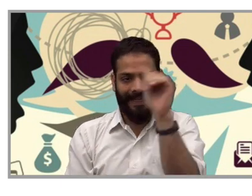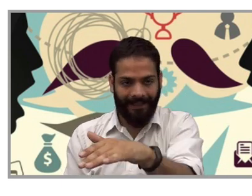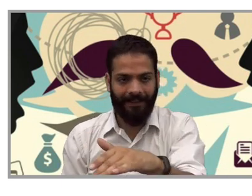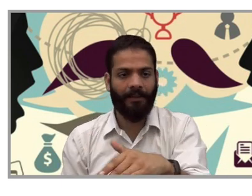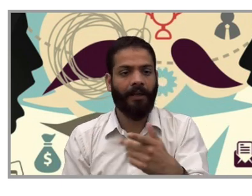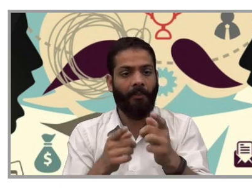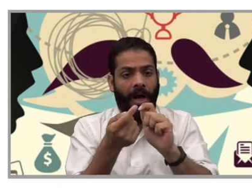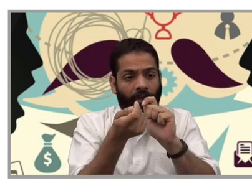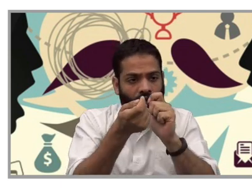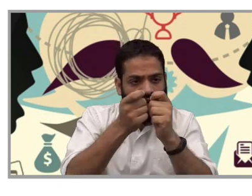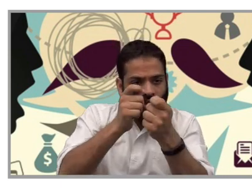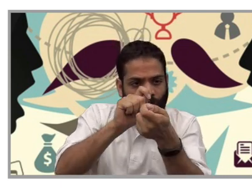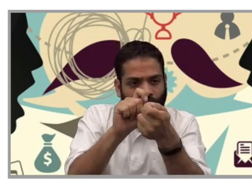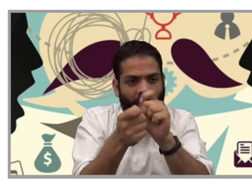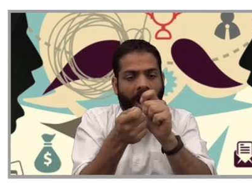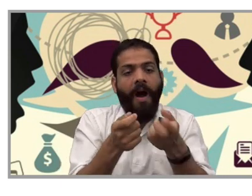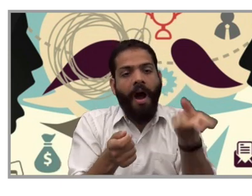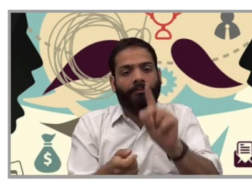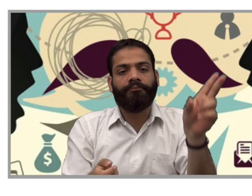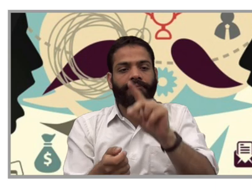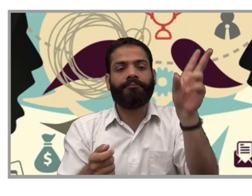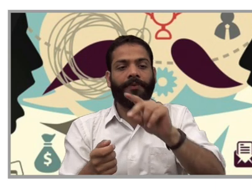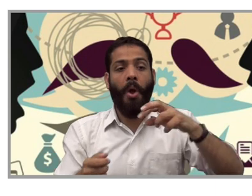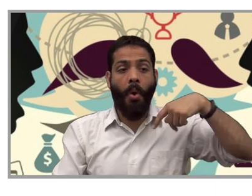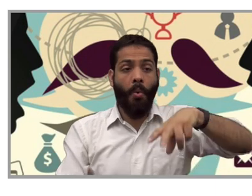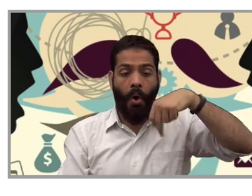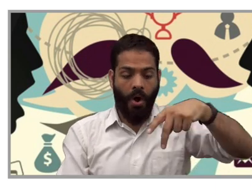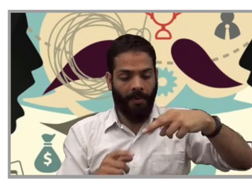Sita, help with a frequentative aspect.